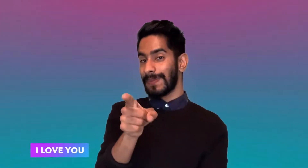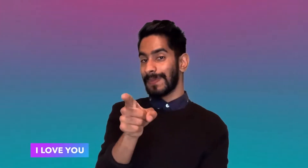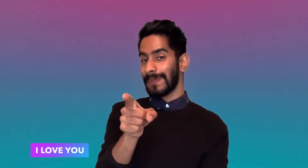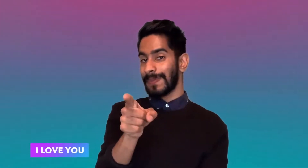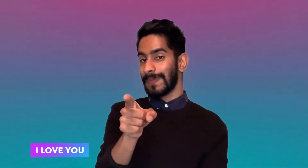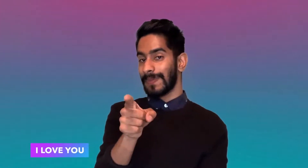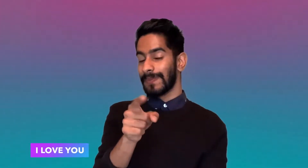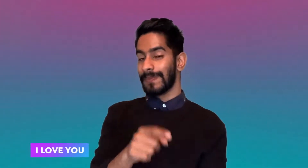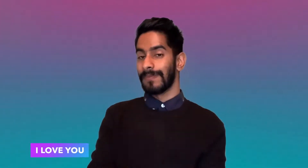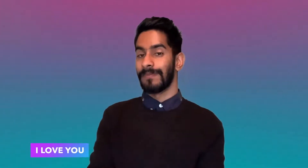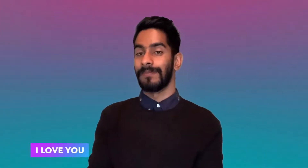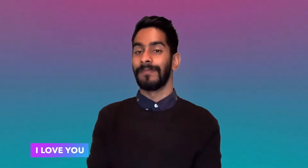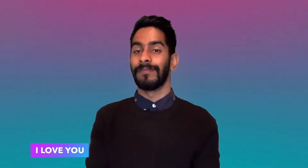I love you.